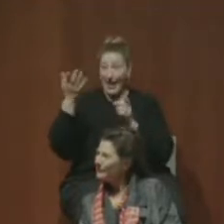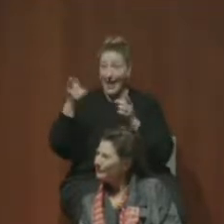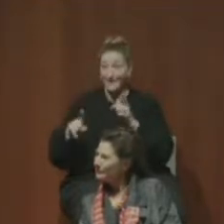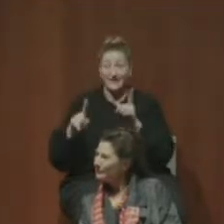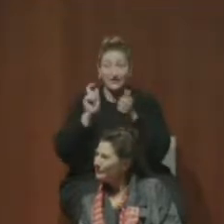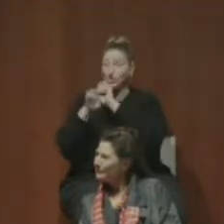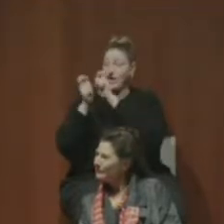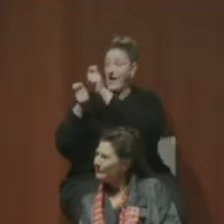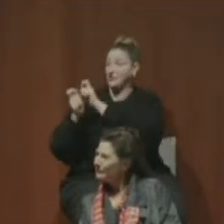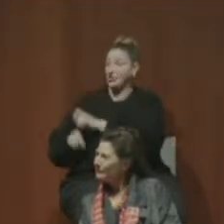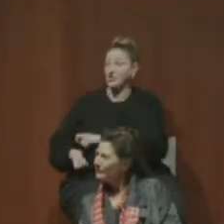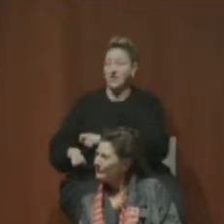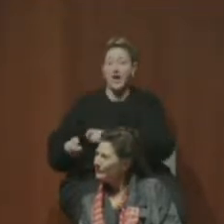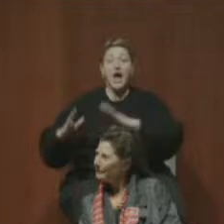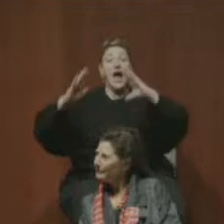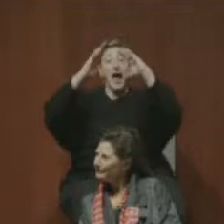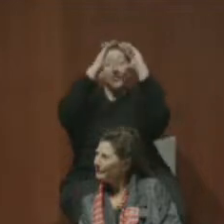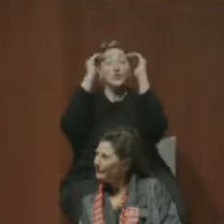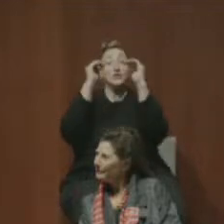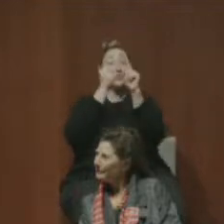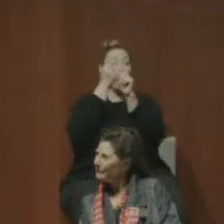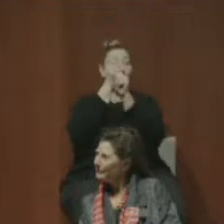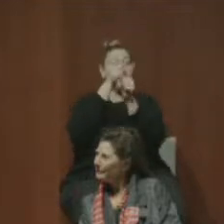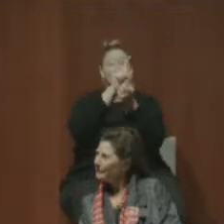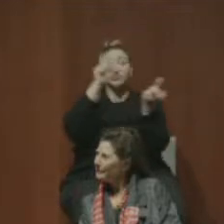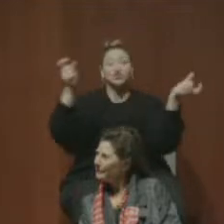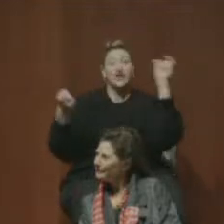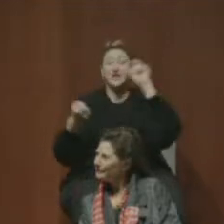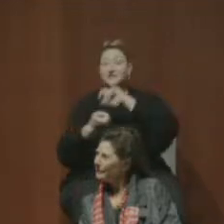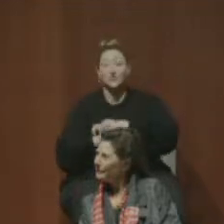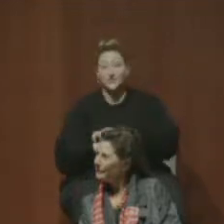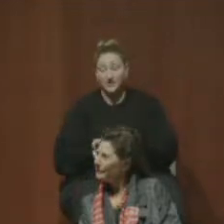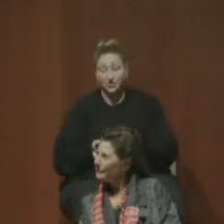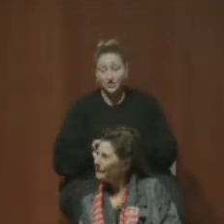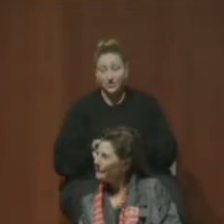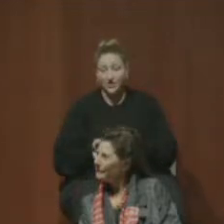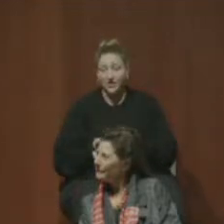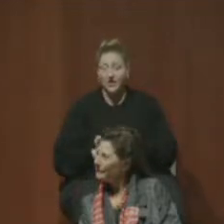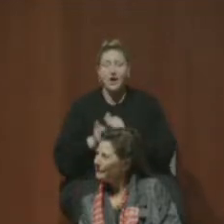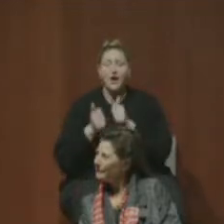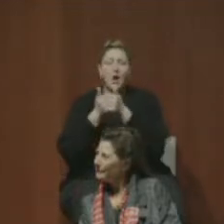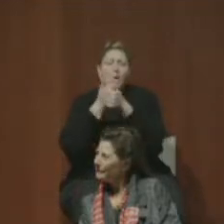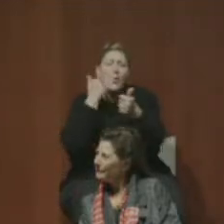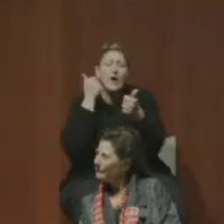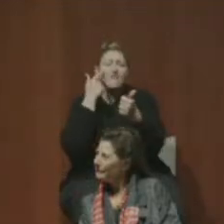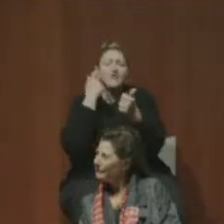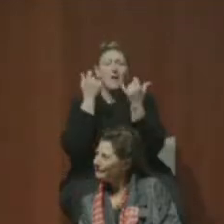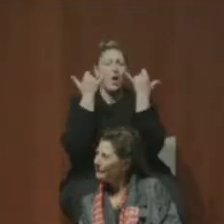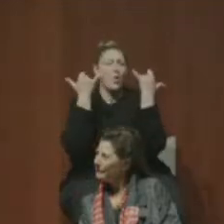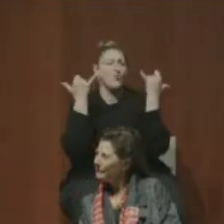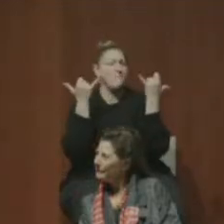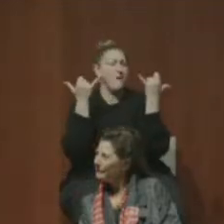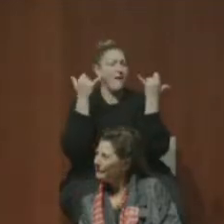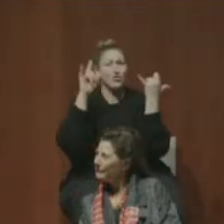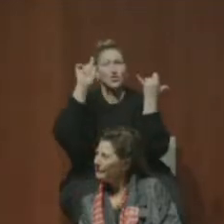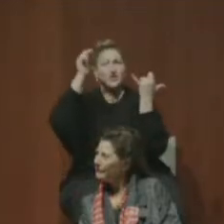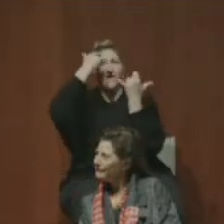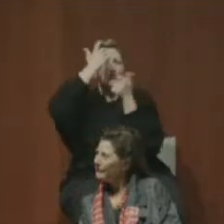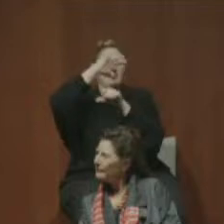is hope for transformation away from the way the modern state is currently